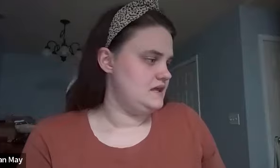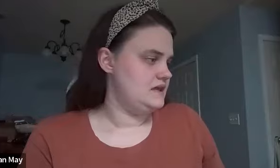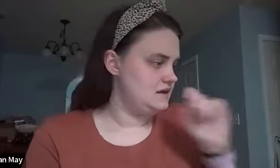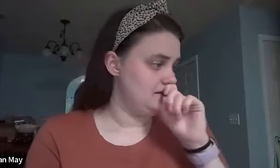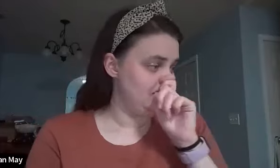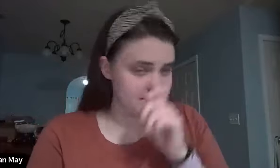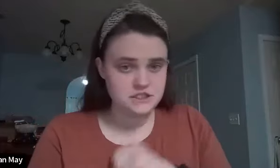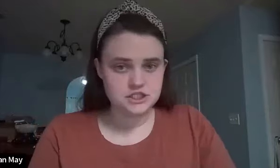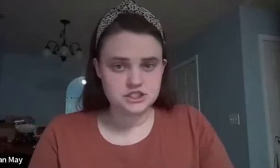Then lunch.